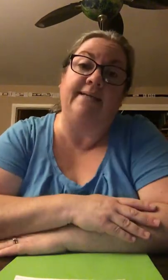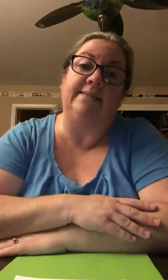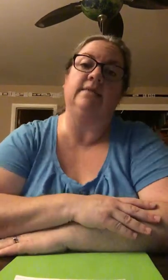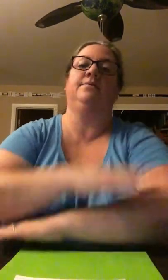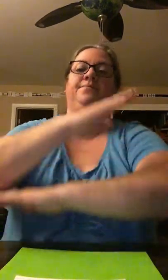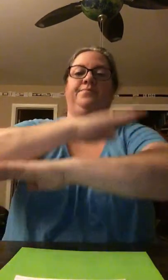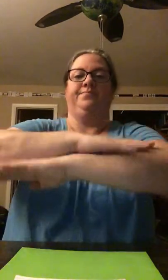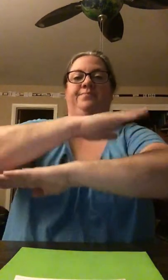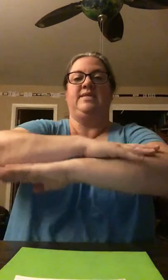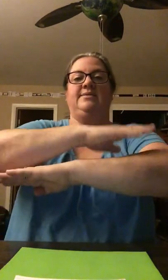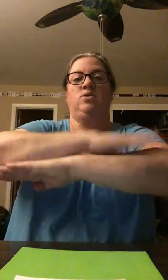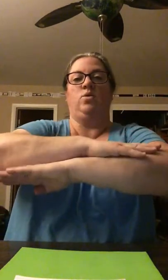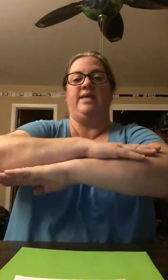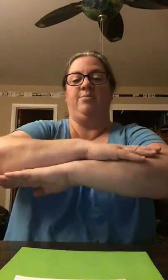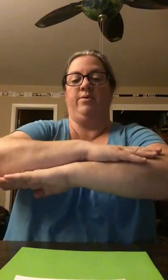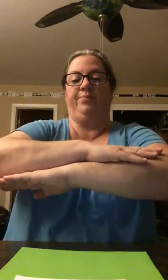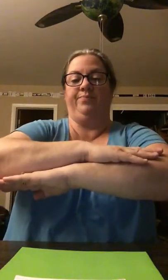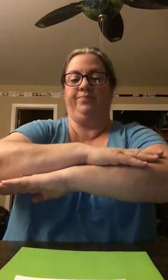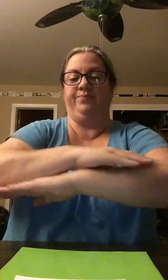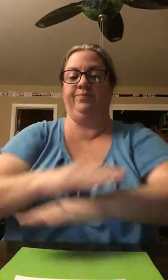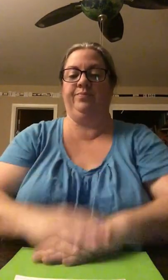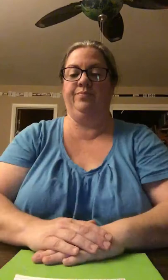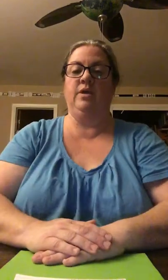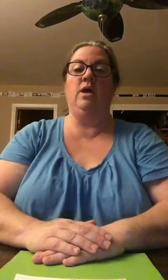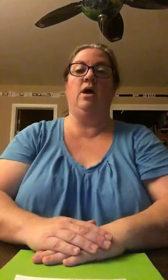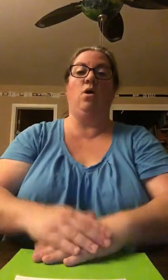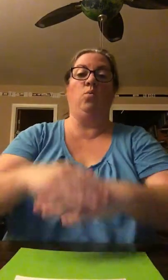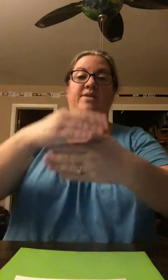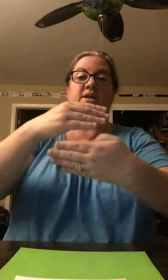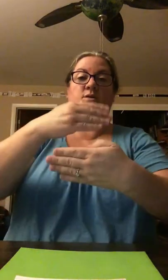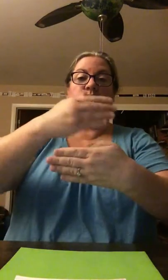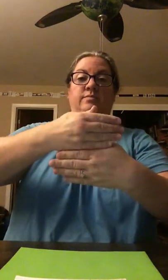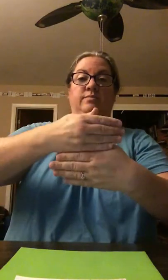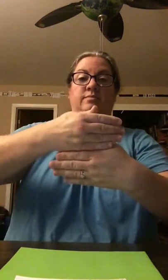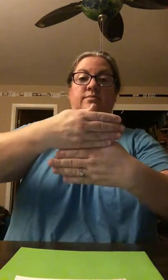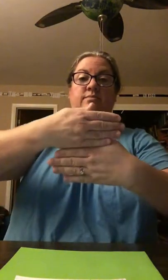desk. Desk or table. A window.